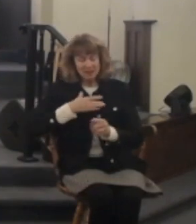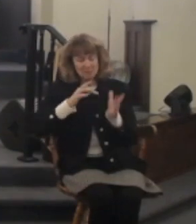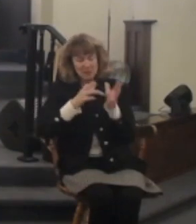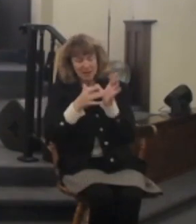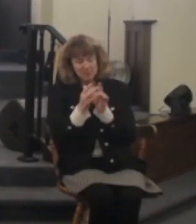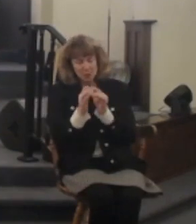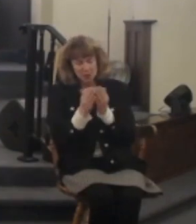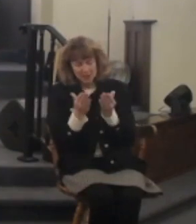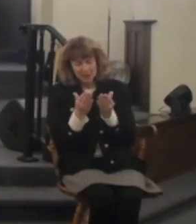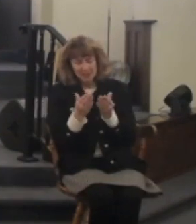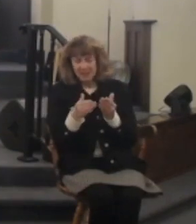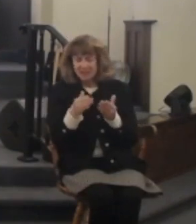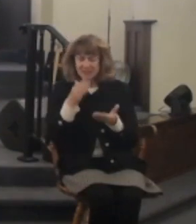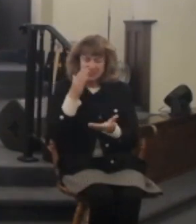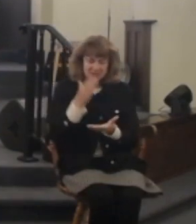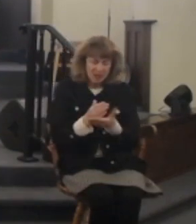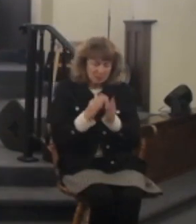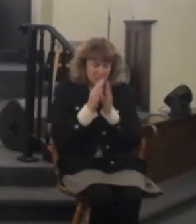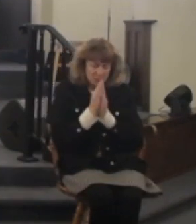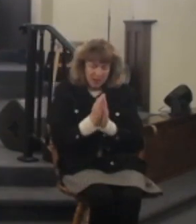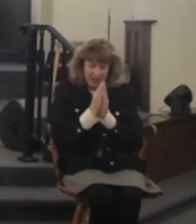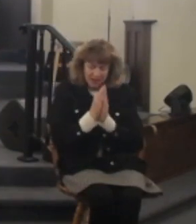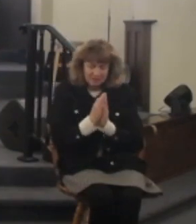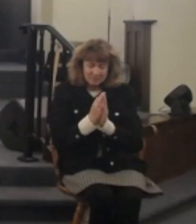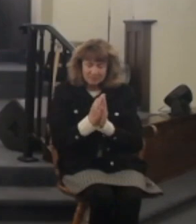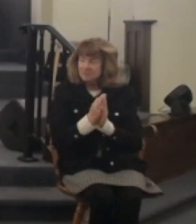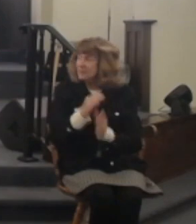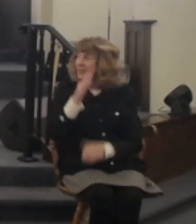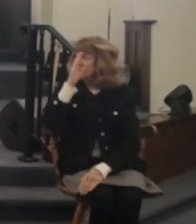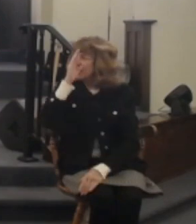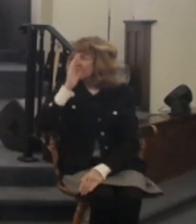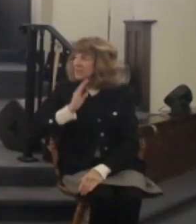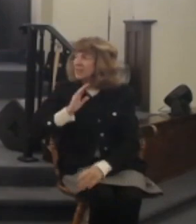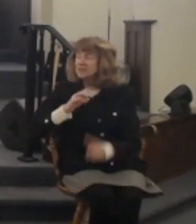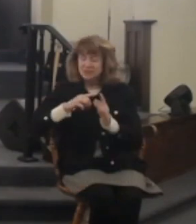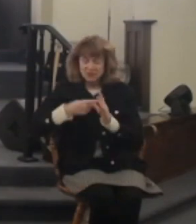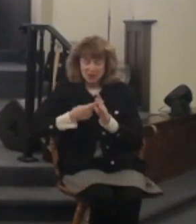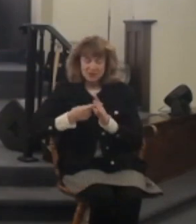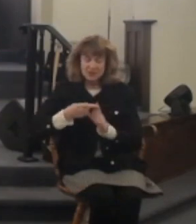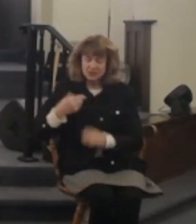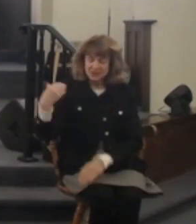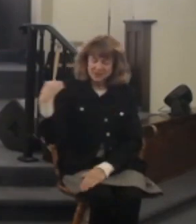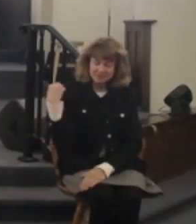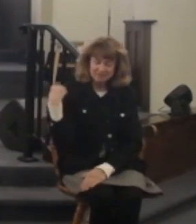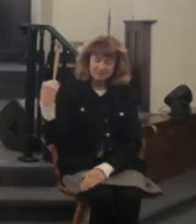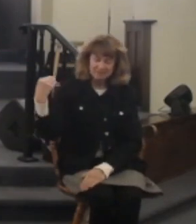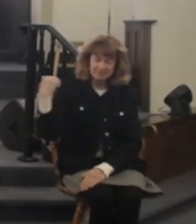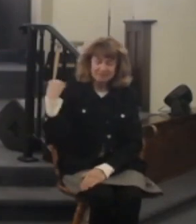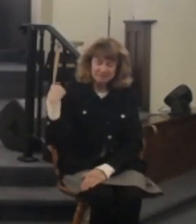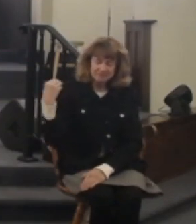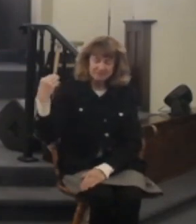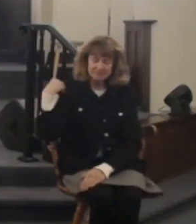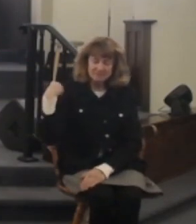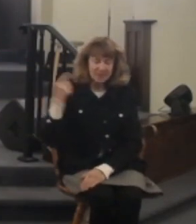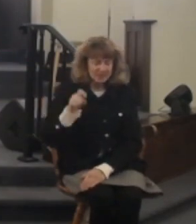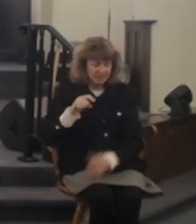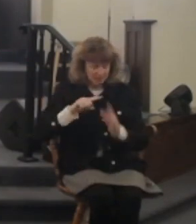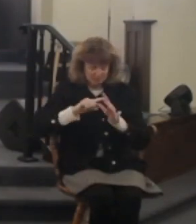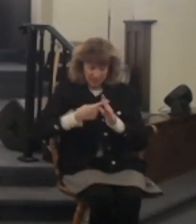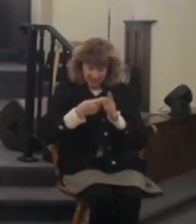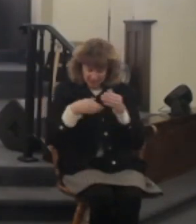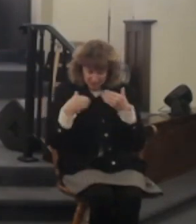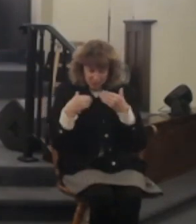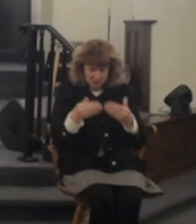and stop praying. And then God tugs on your heart, and there you go back at it again. You're reading, you're praying,